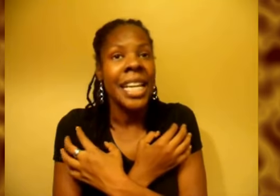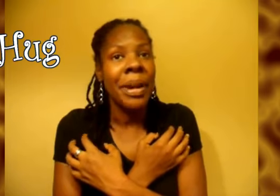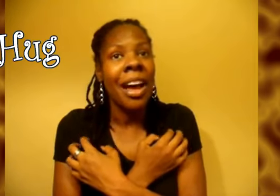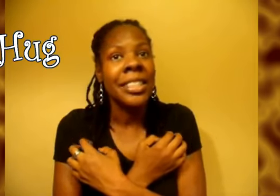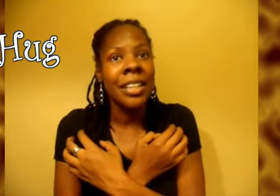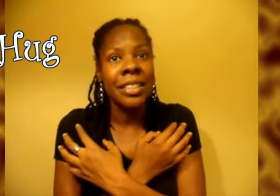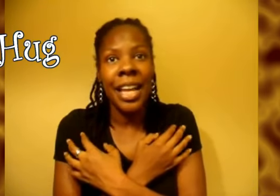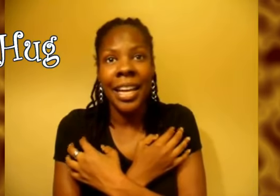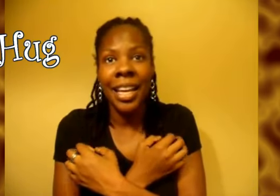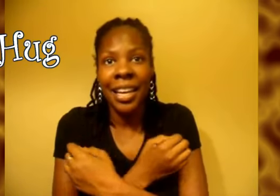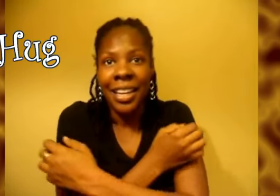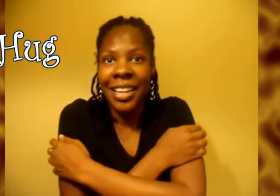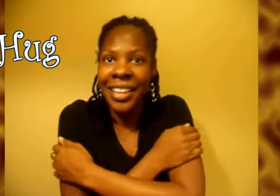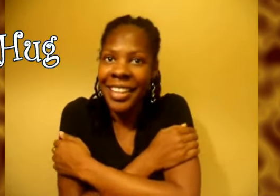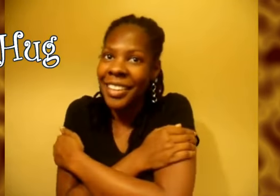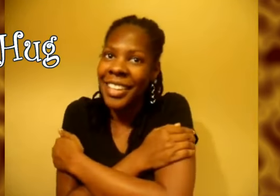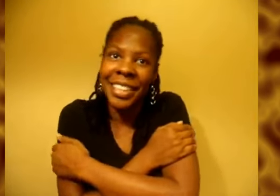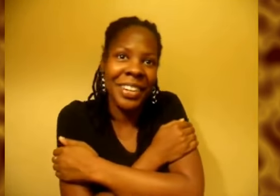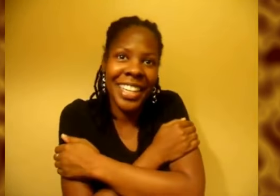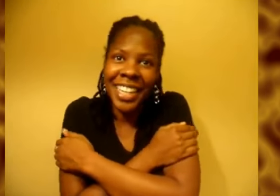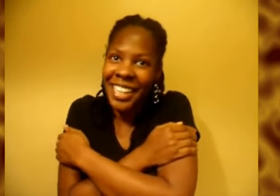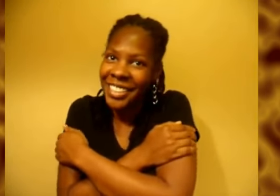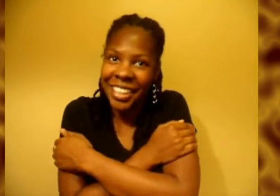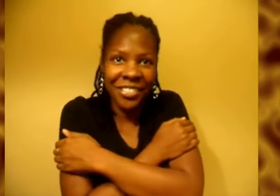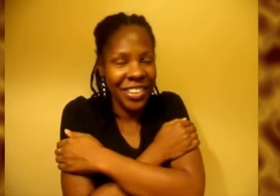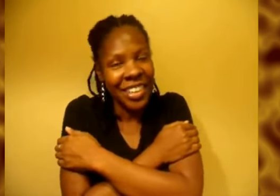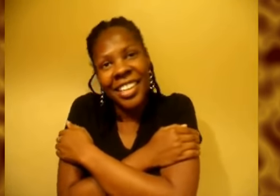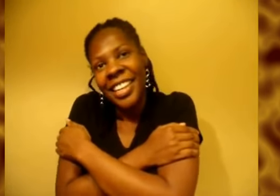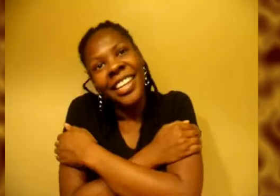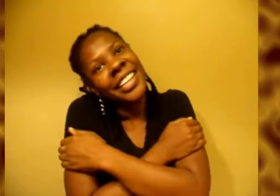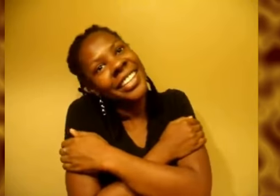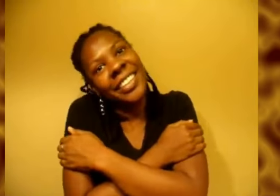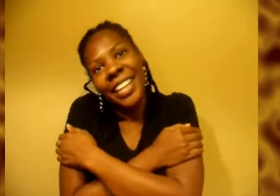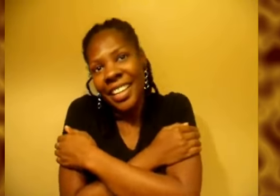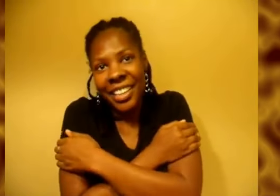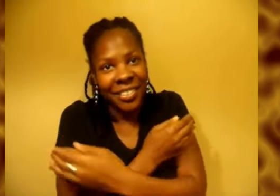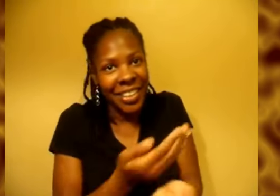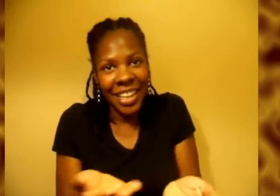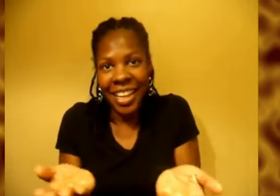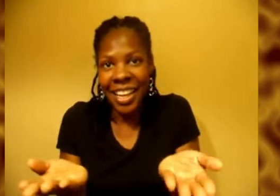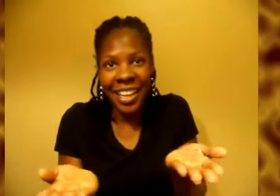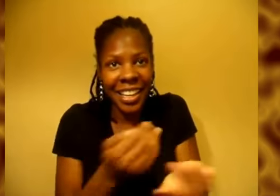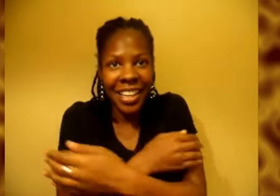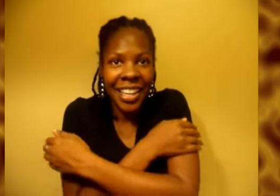Teddy bear also looks like hug. Except you're going to hug yourself. Like, you want to hug?